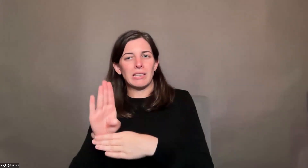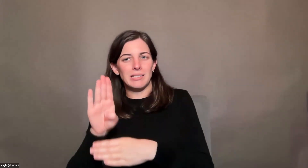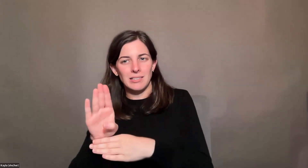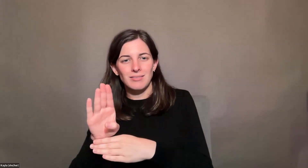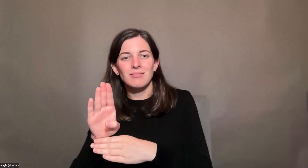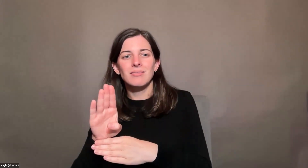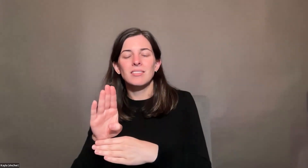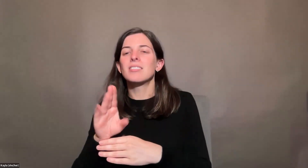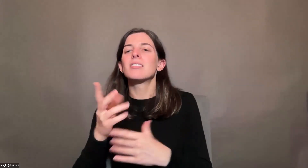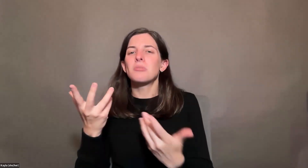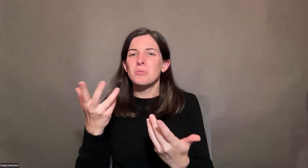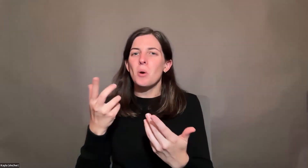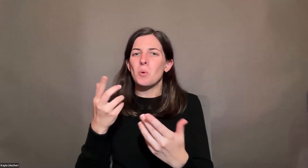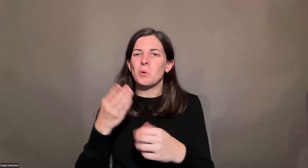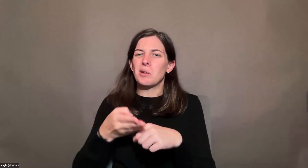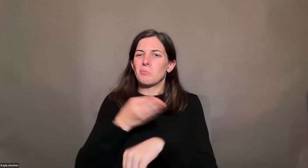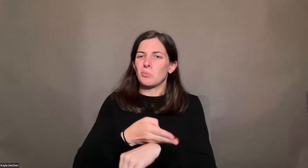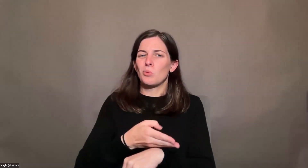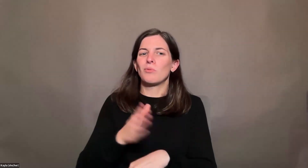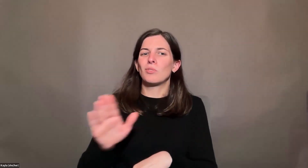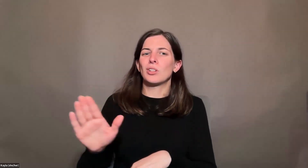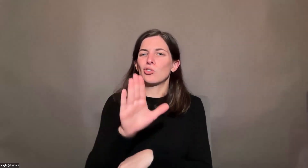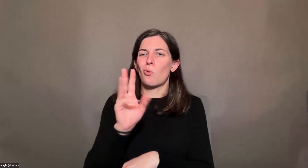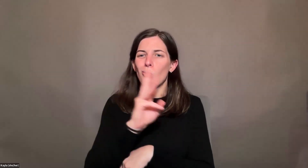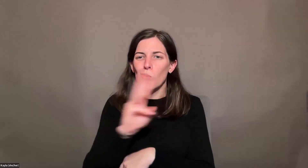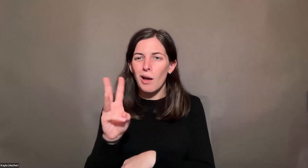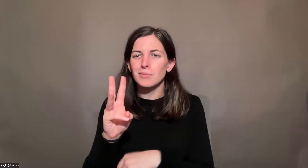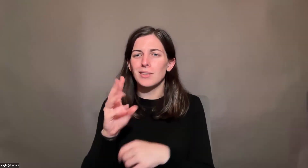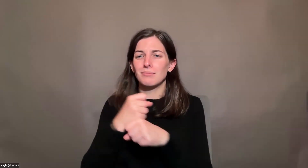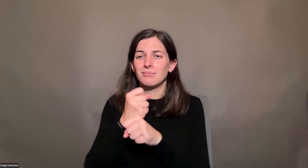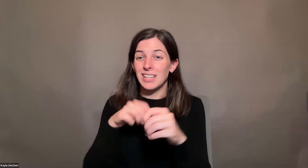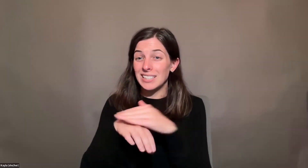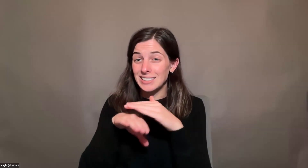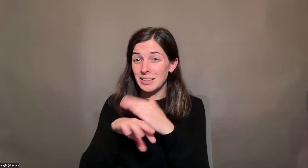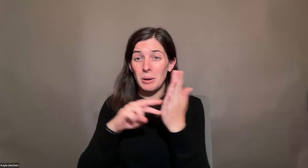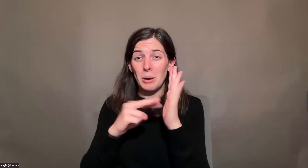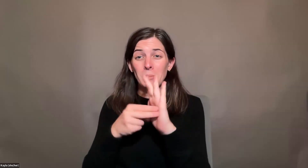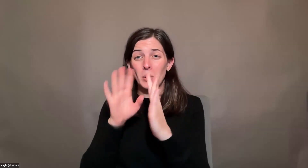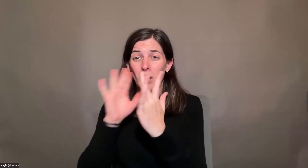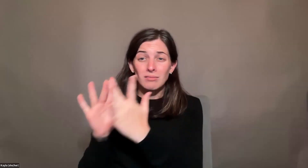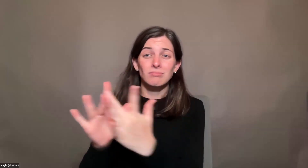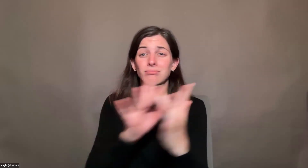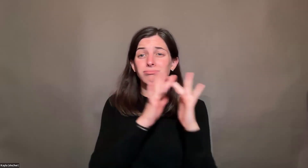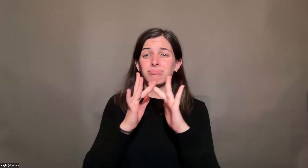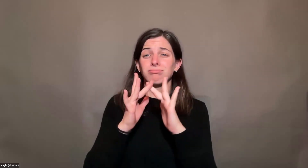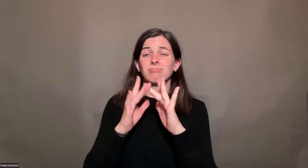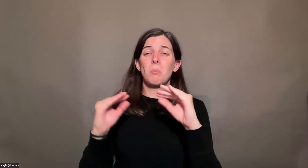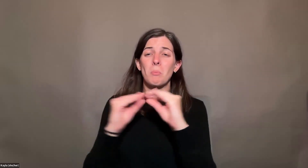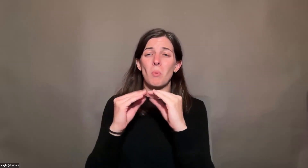your site SEO and you reach or to the more audience, you actually